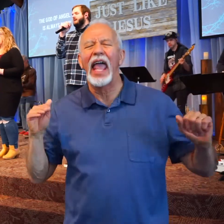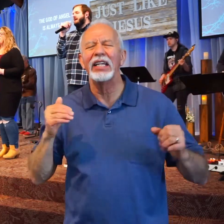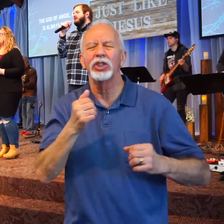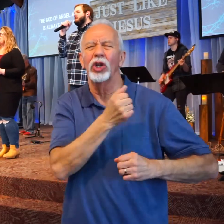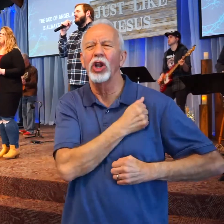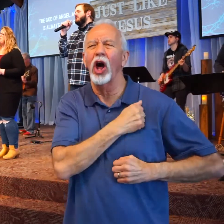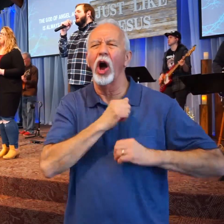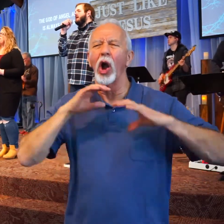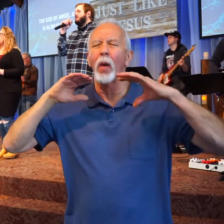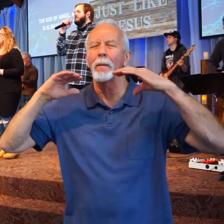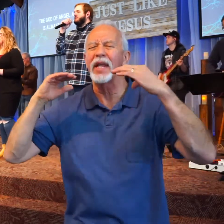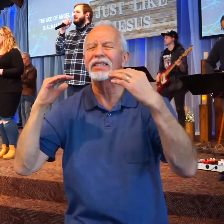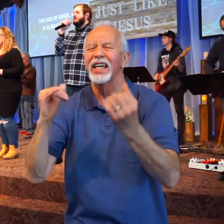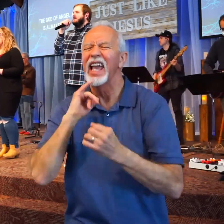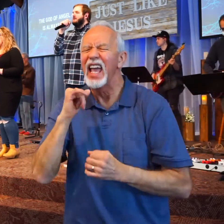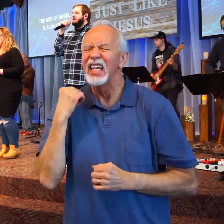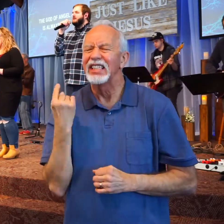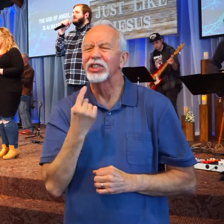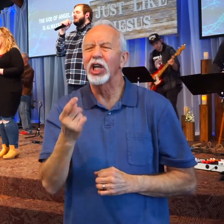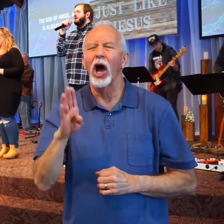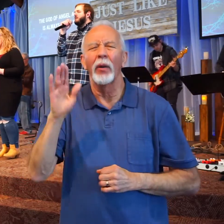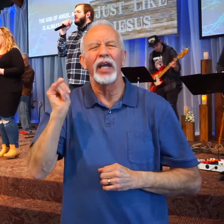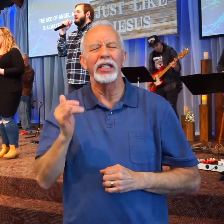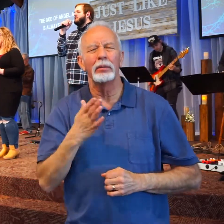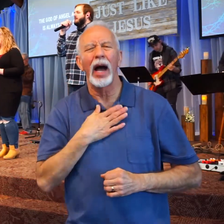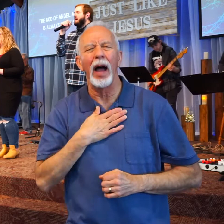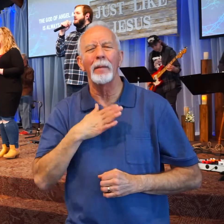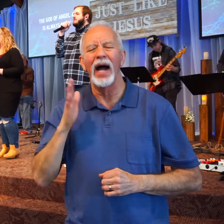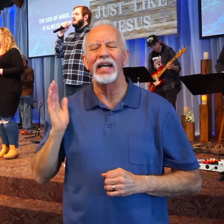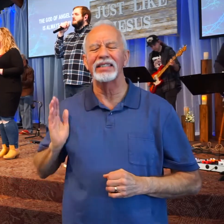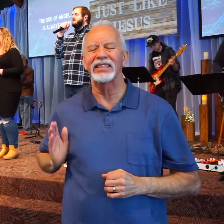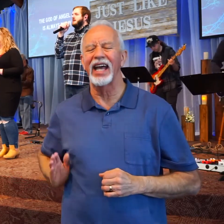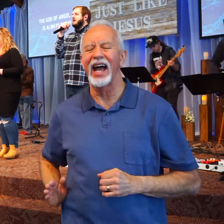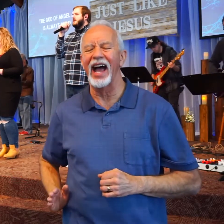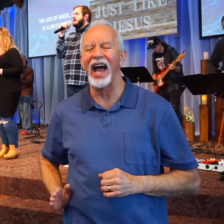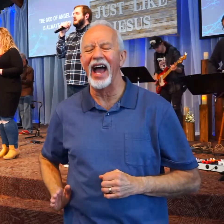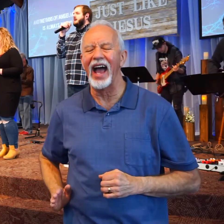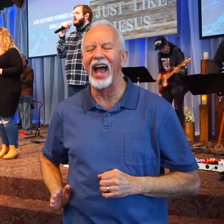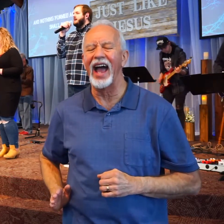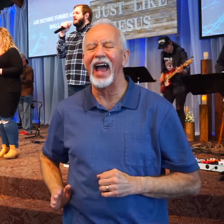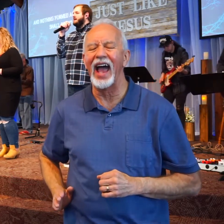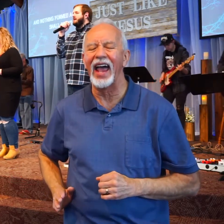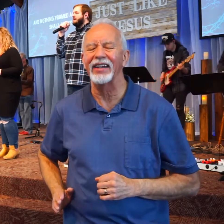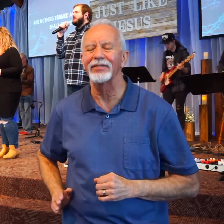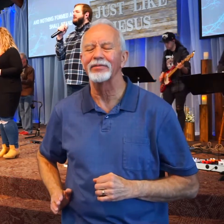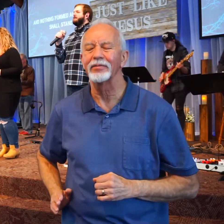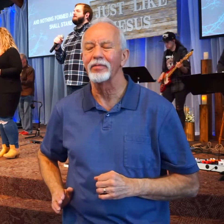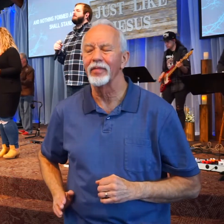Always by my side.